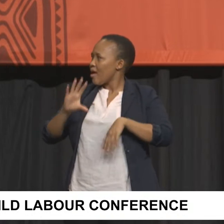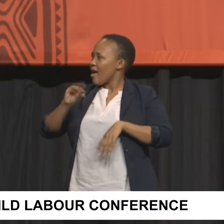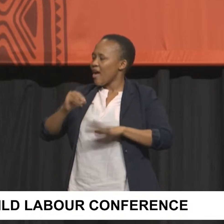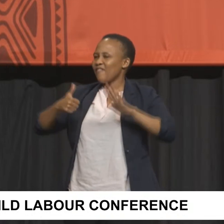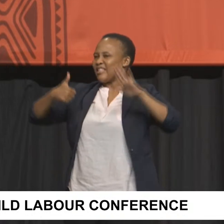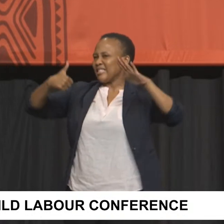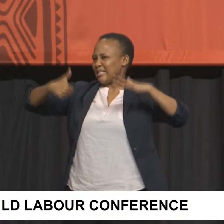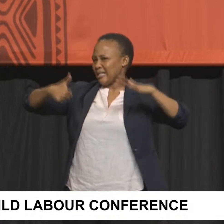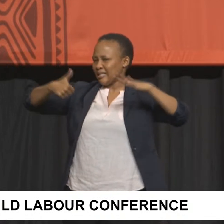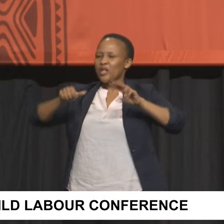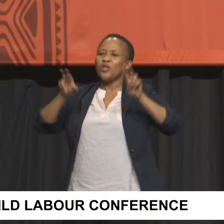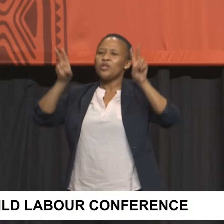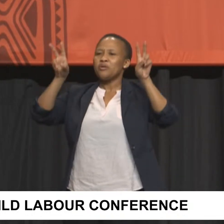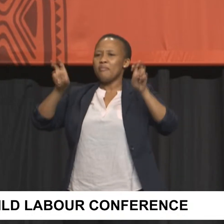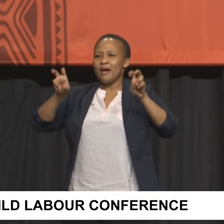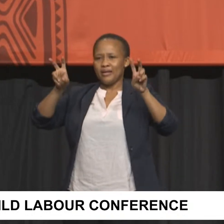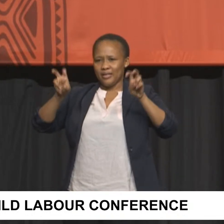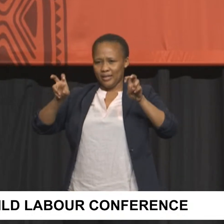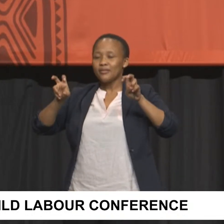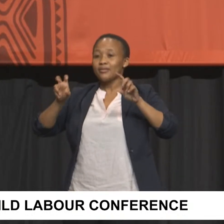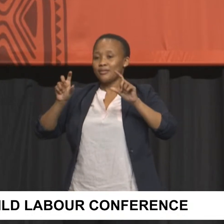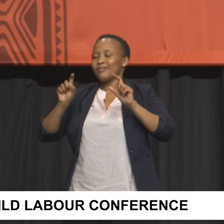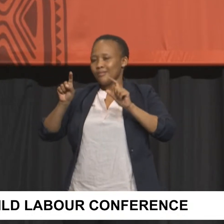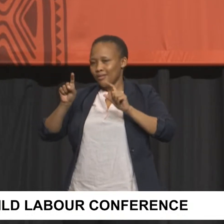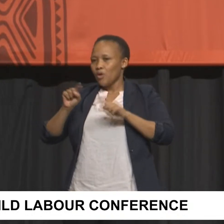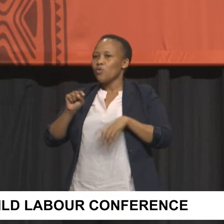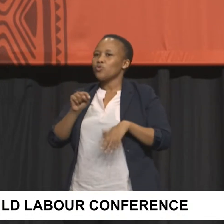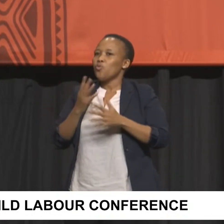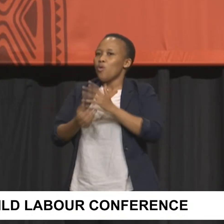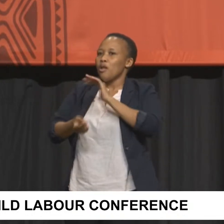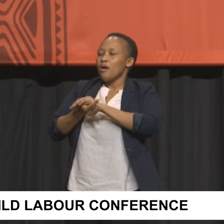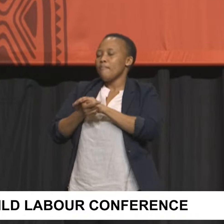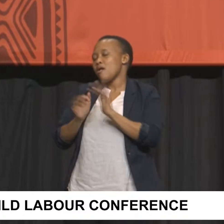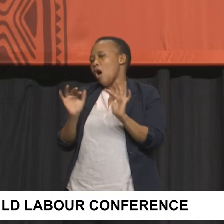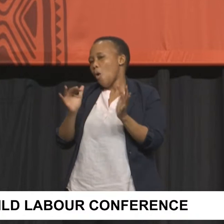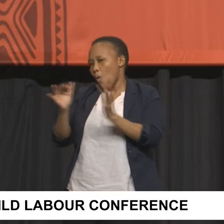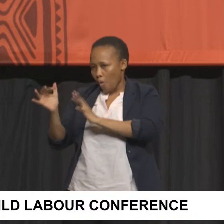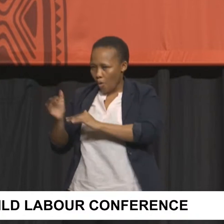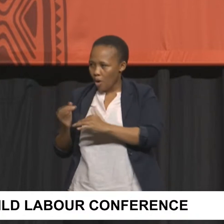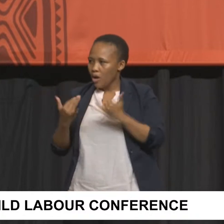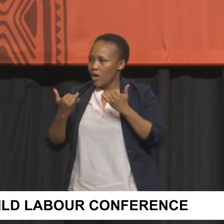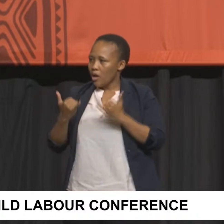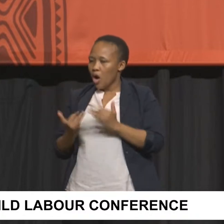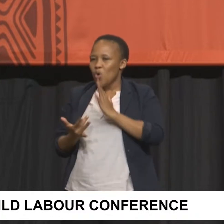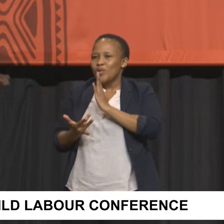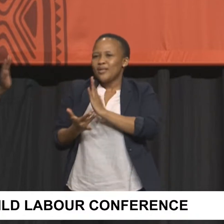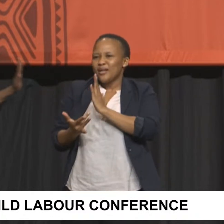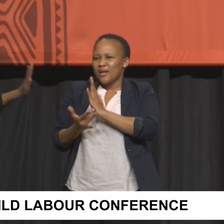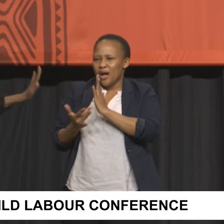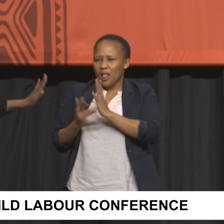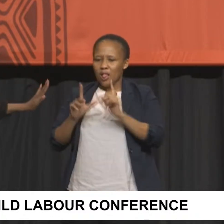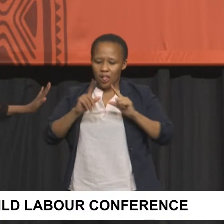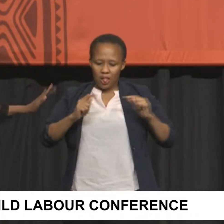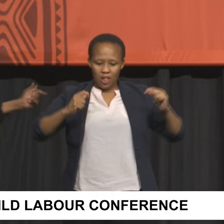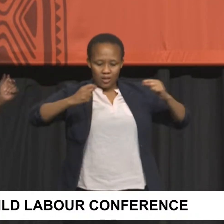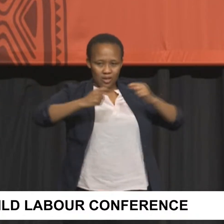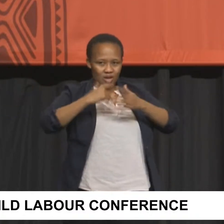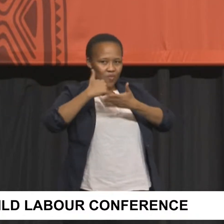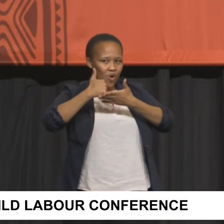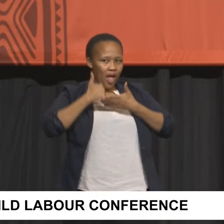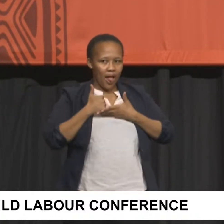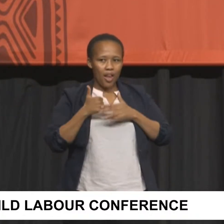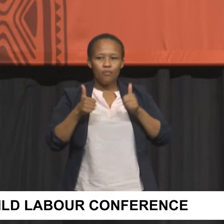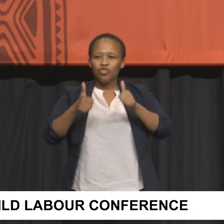thematic headlines under which the discussion will take place. So if I could just get the technical team to help me move the chairs back,